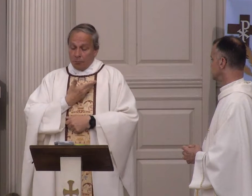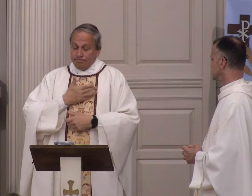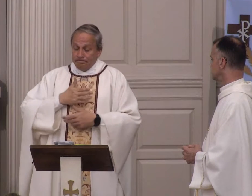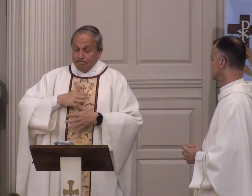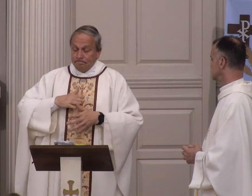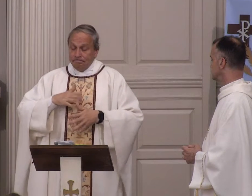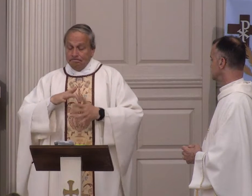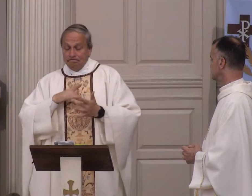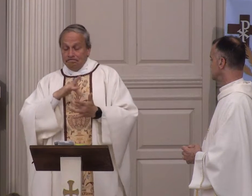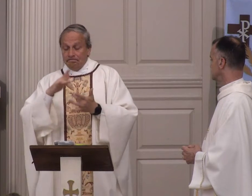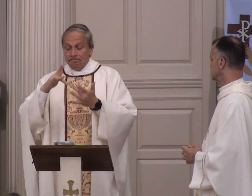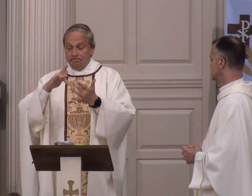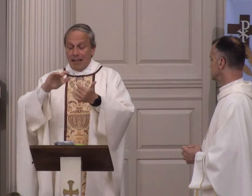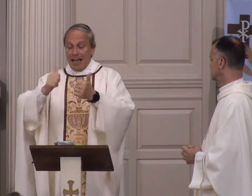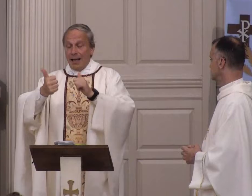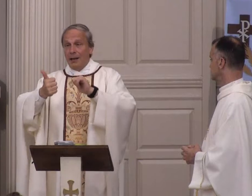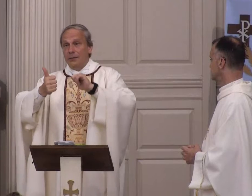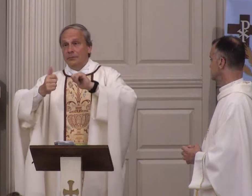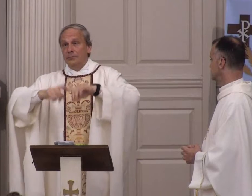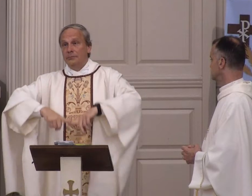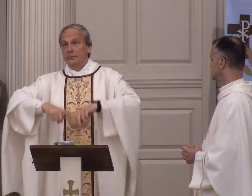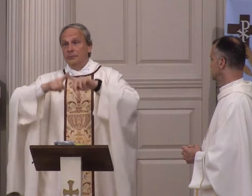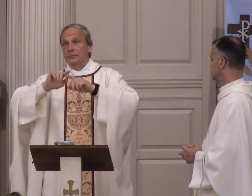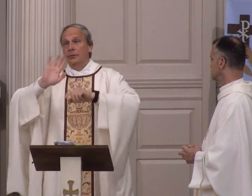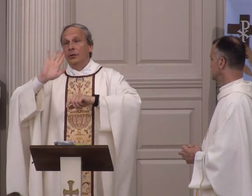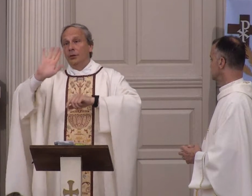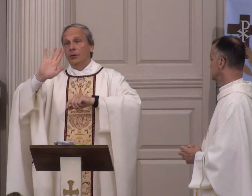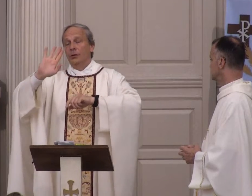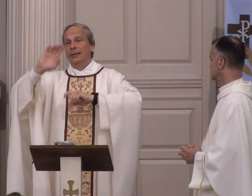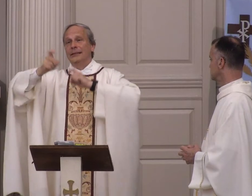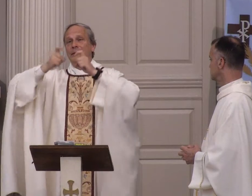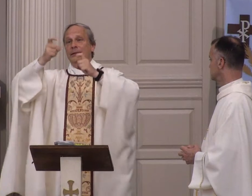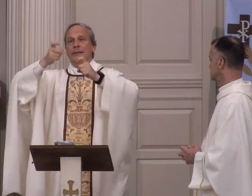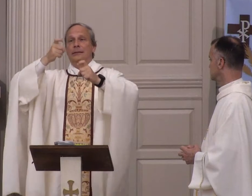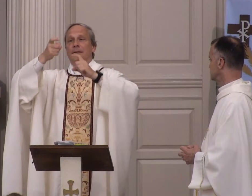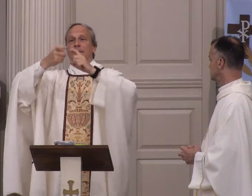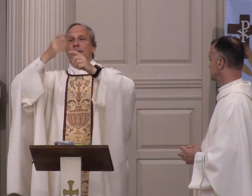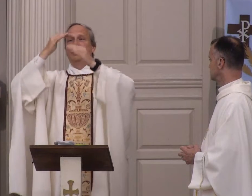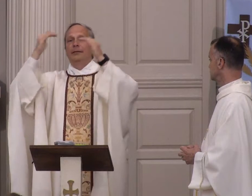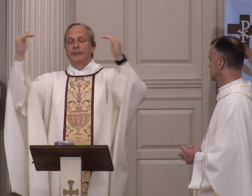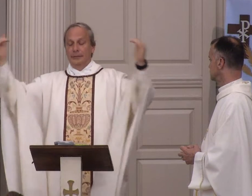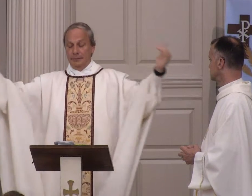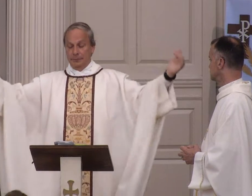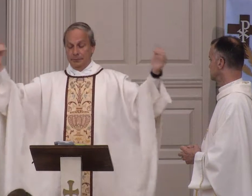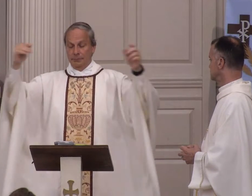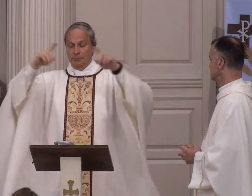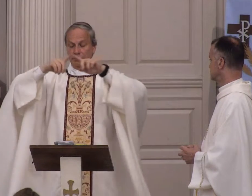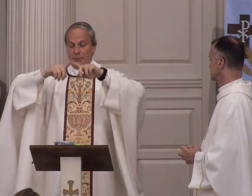make our way by means of your heavenly gifts.